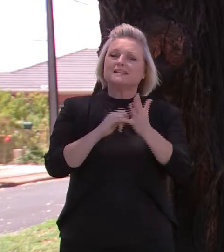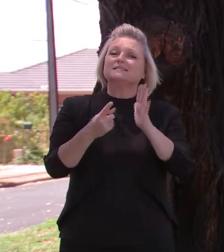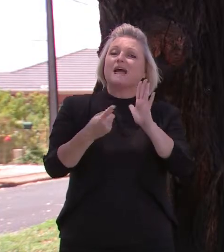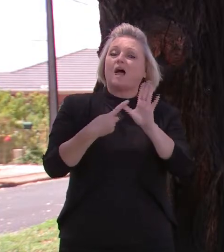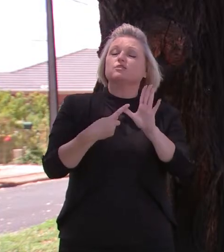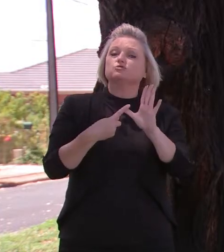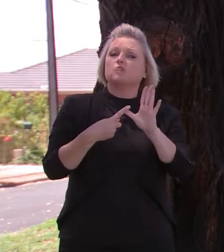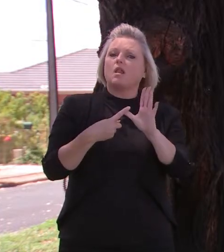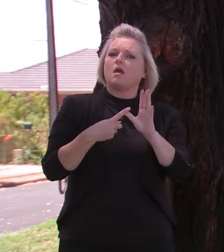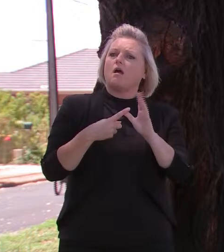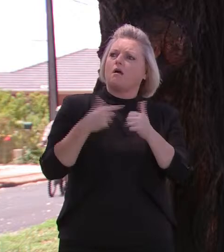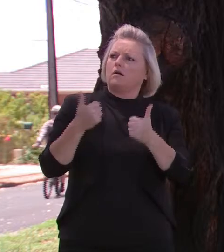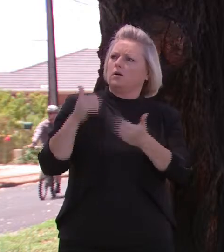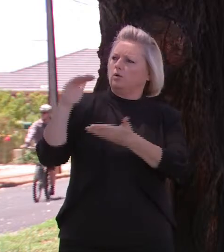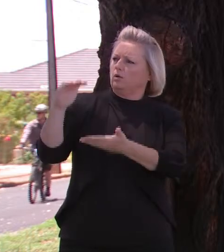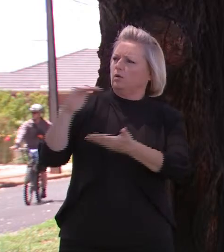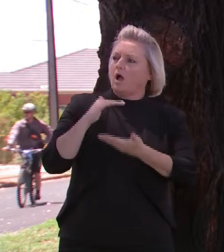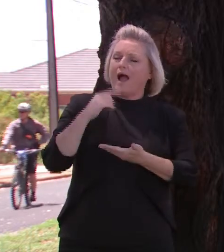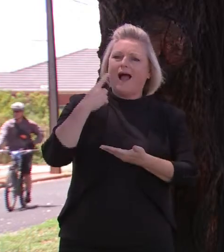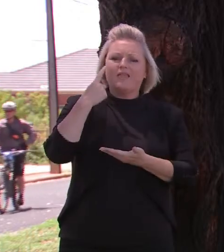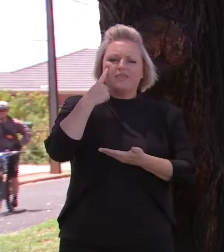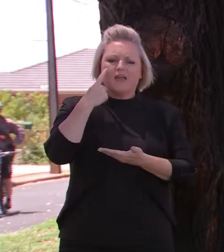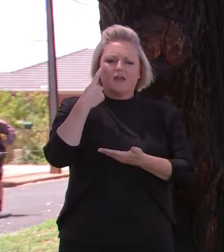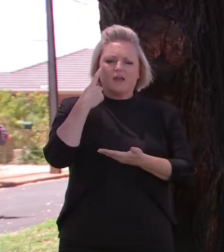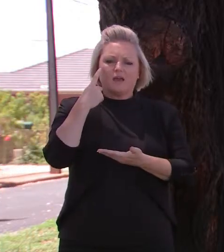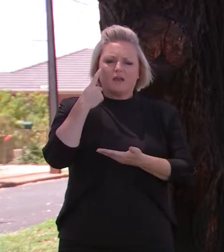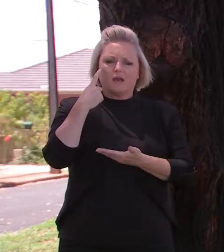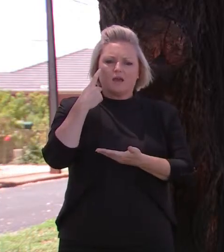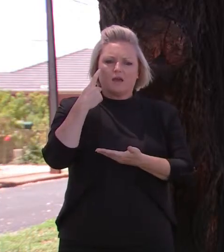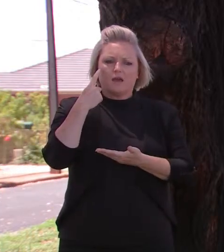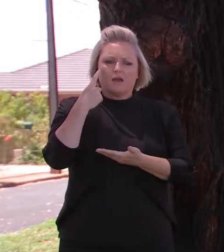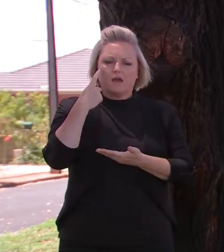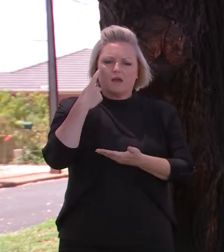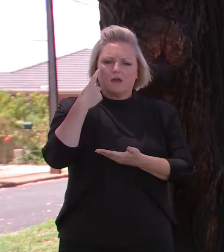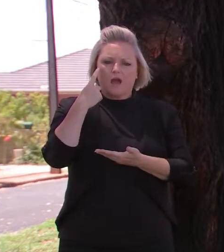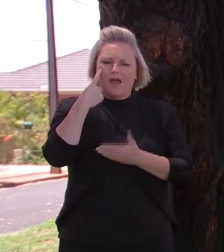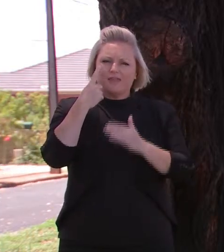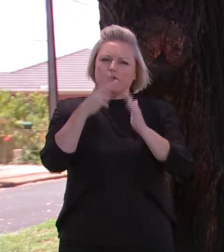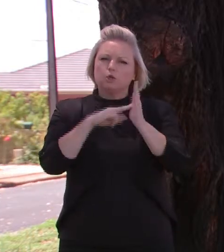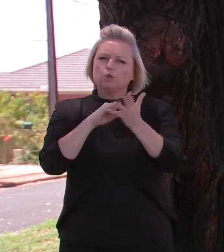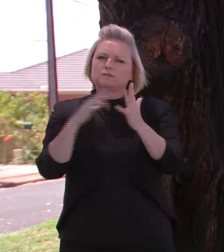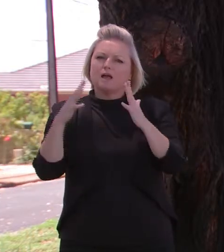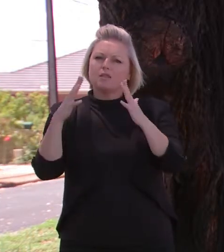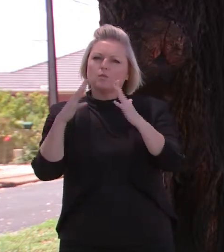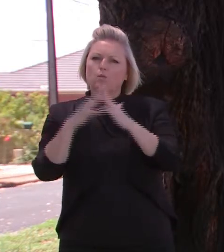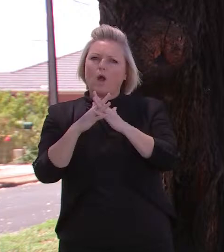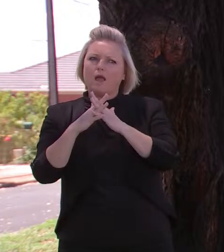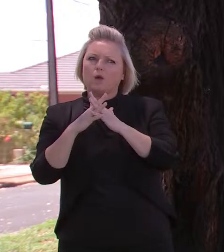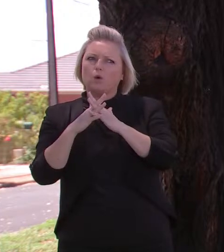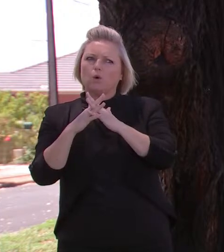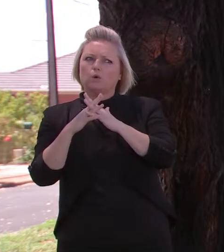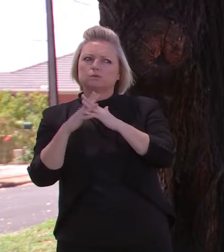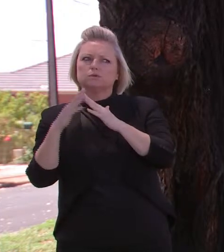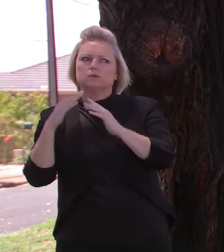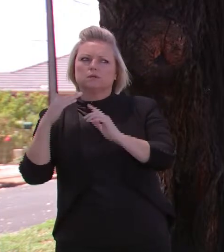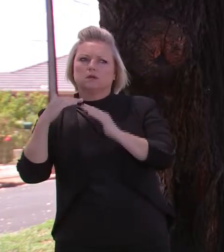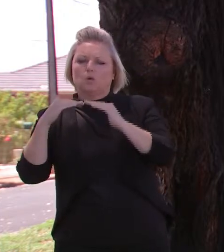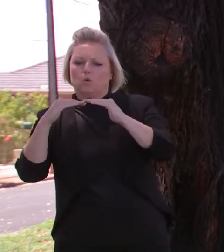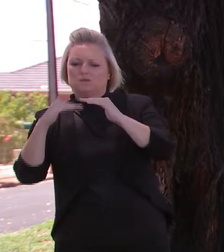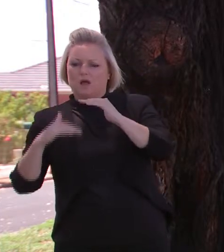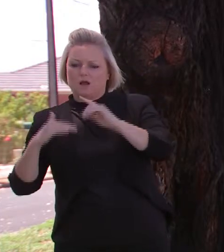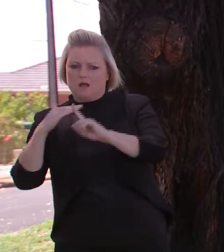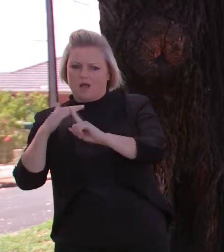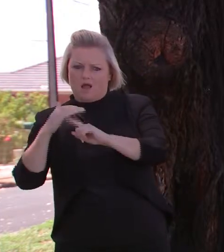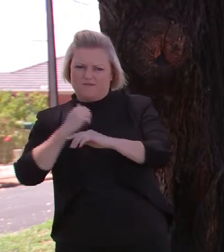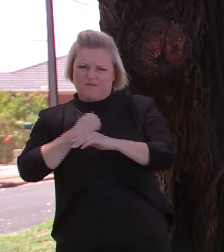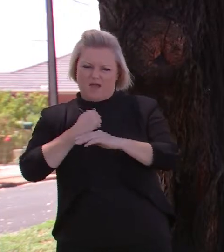much better off. I think that the amount that they were capping out at in New South Wales was less than half our maximum here in South Australia.